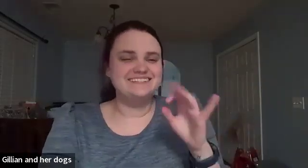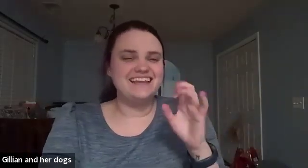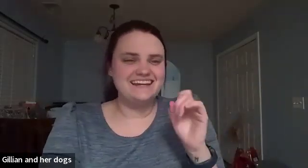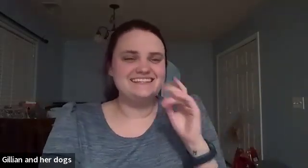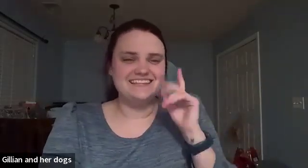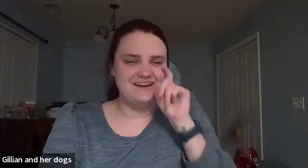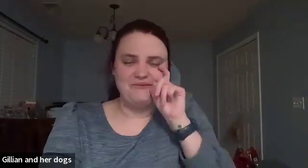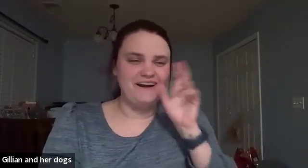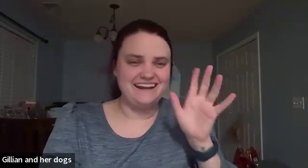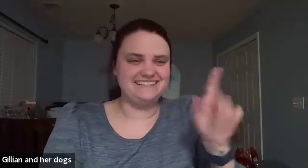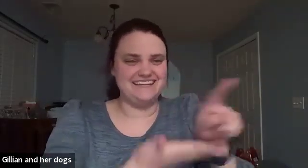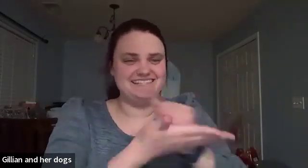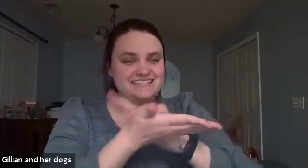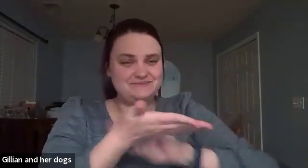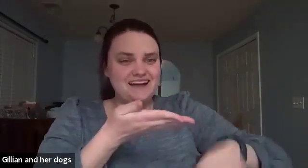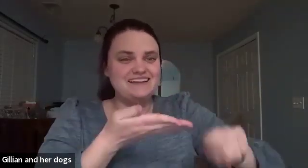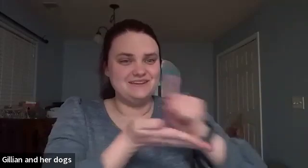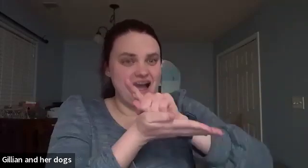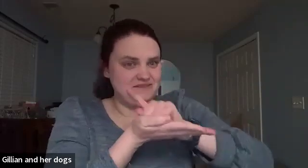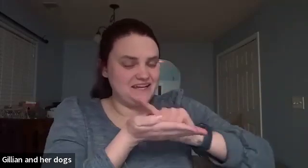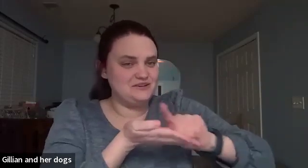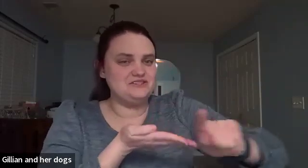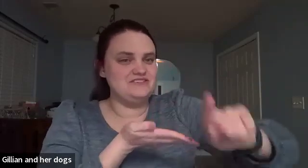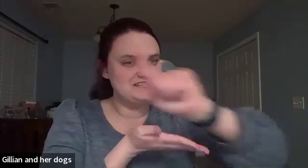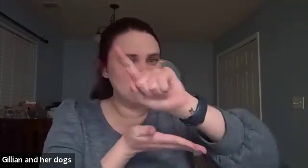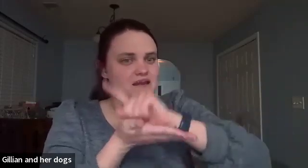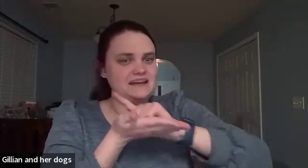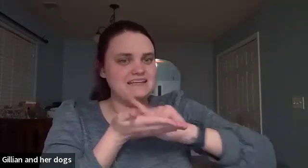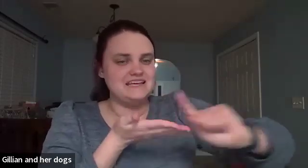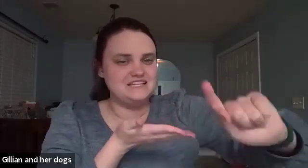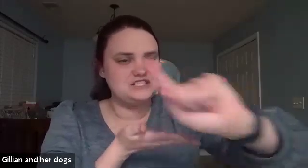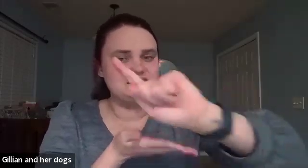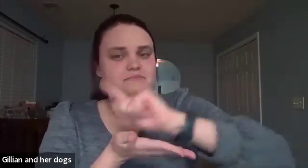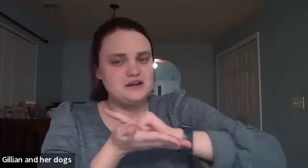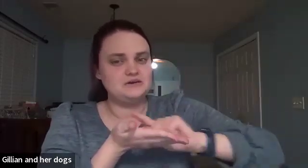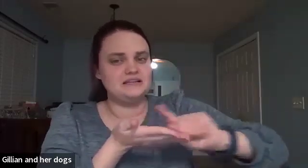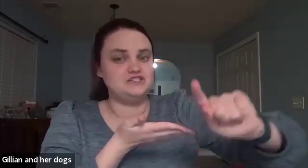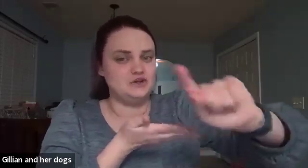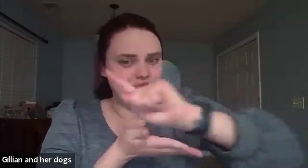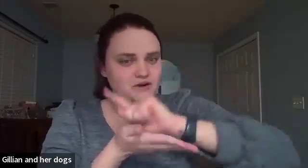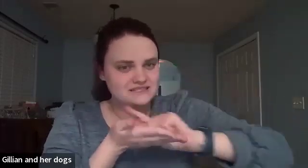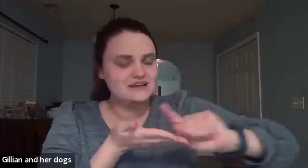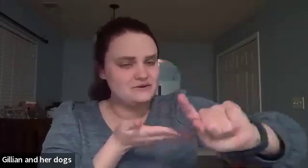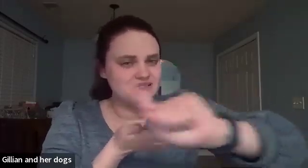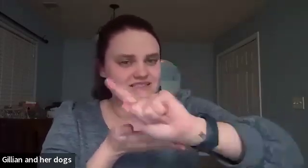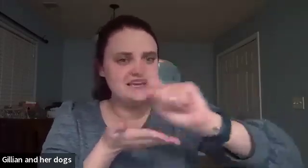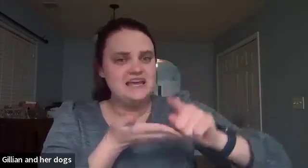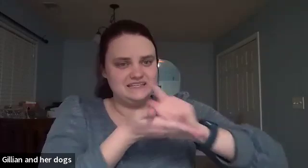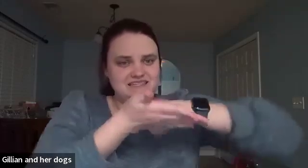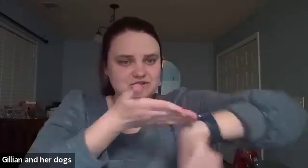Miss Katie is like, what is this? And it's because I told you, this one, it's like, it's a better like starter process, I always like to say, because this